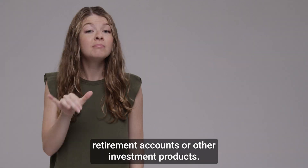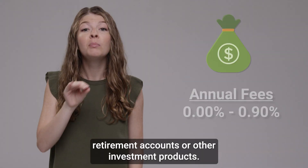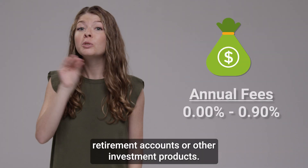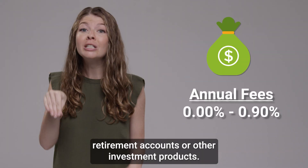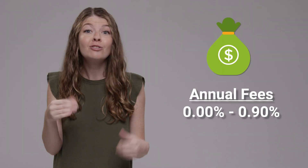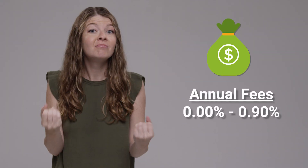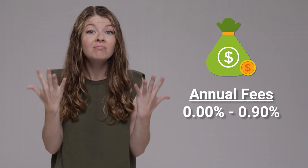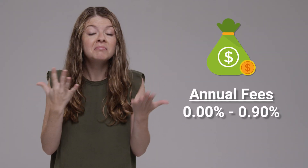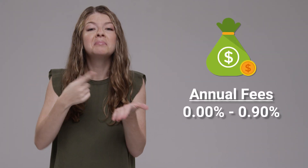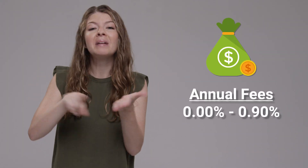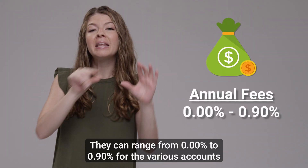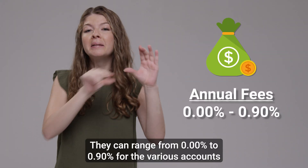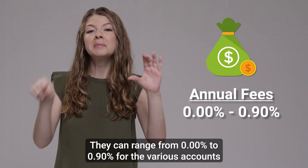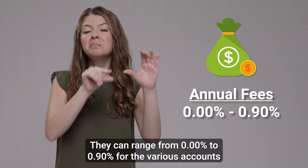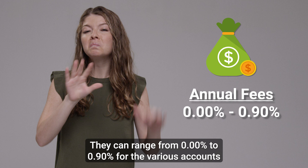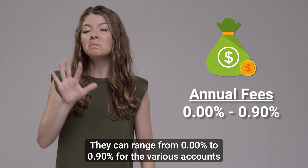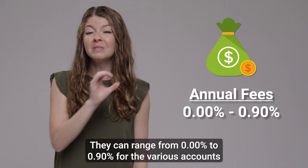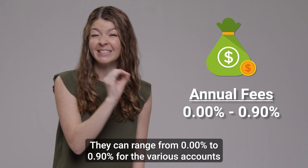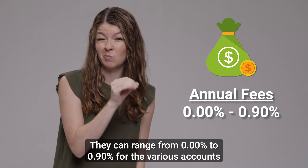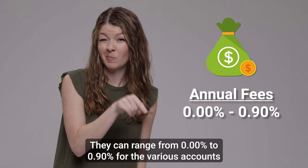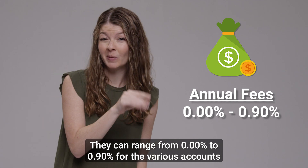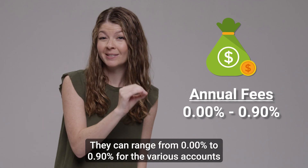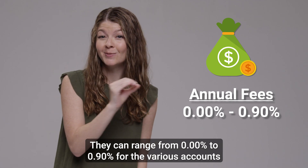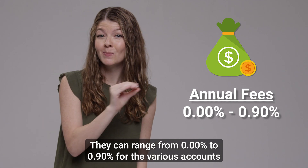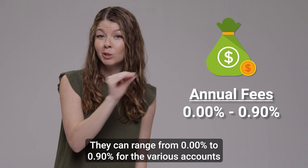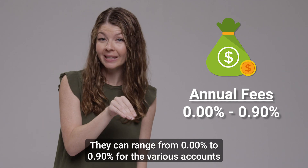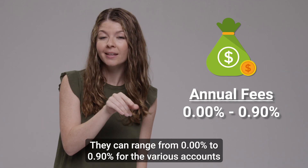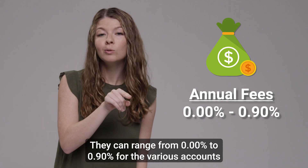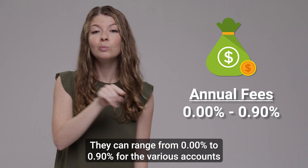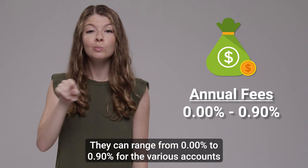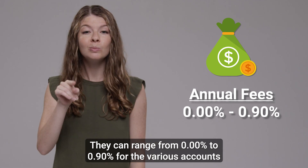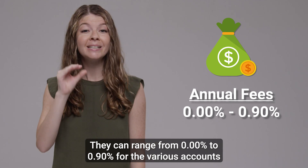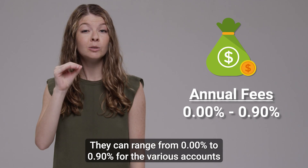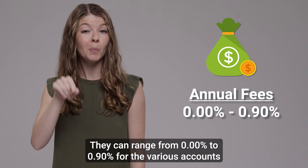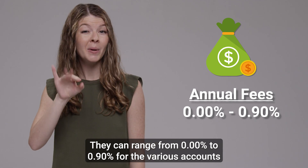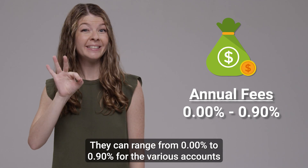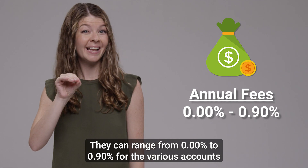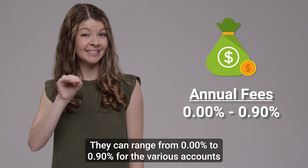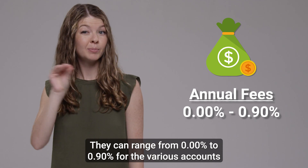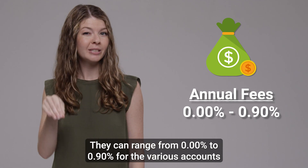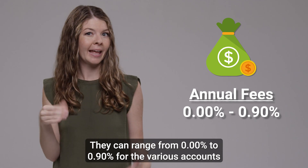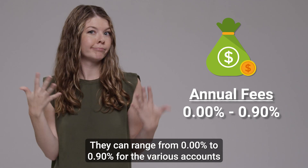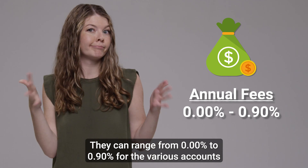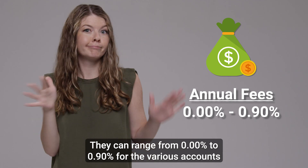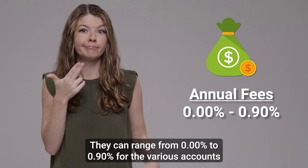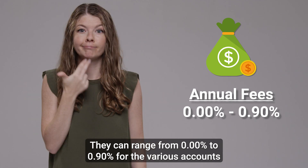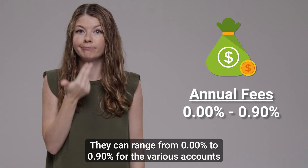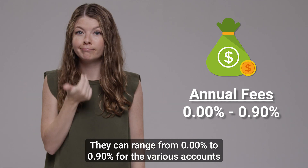retirement accounts or other investment products. They can range from 0% to 0.9% for the various